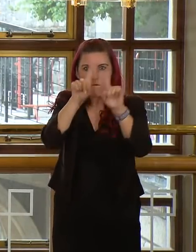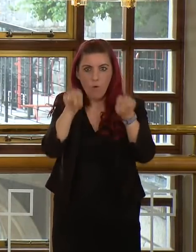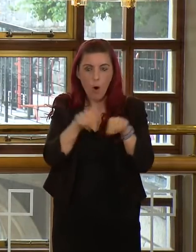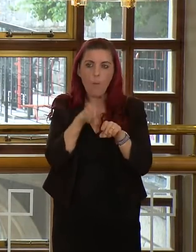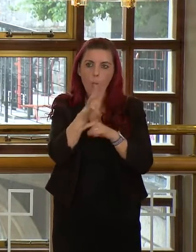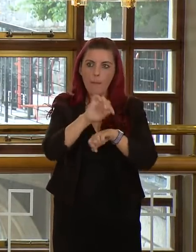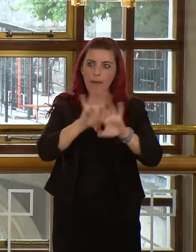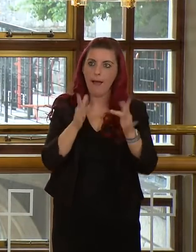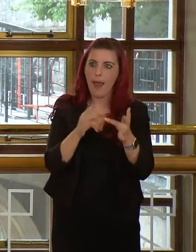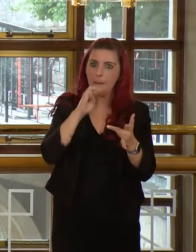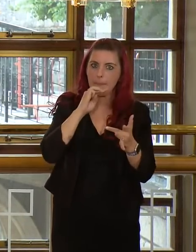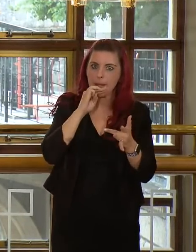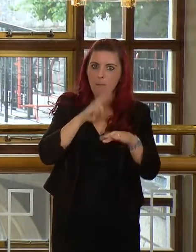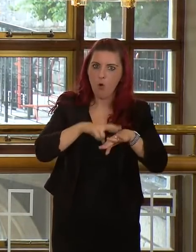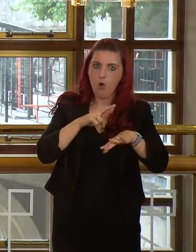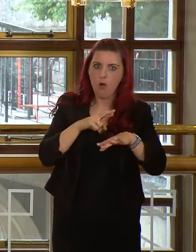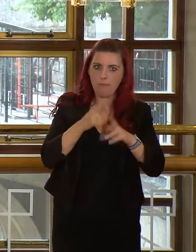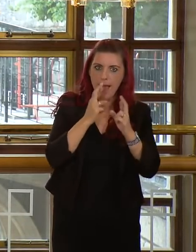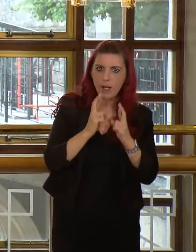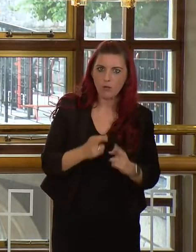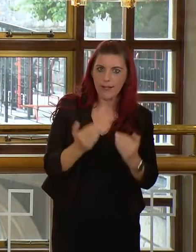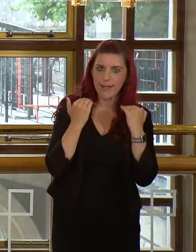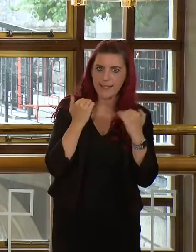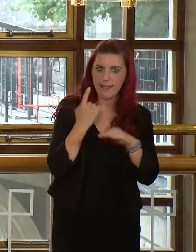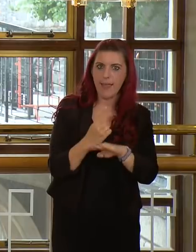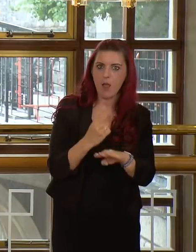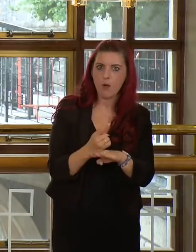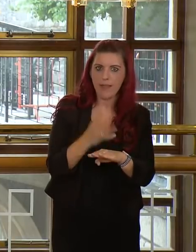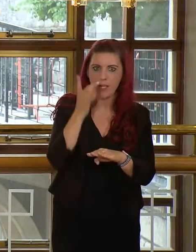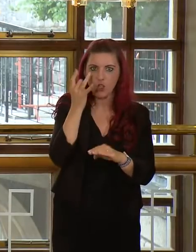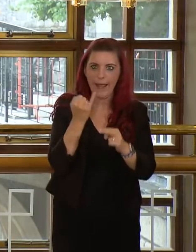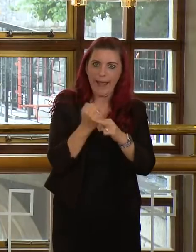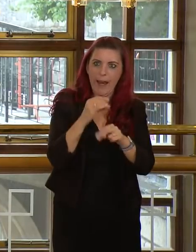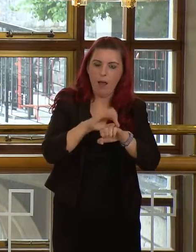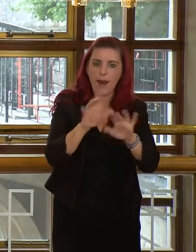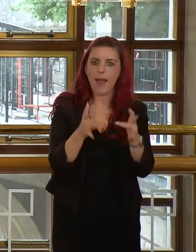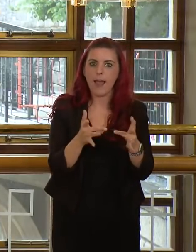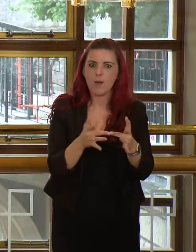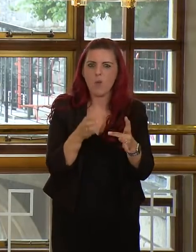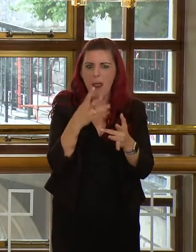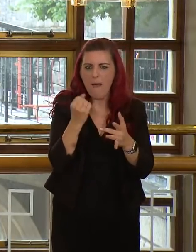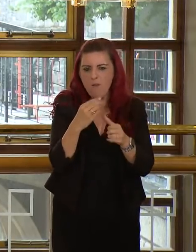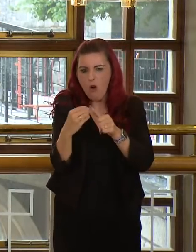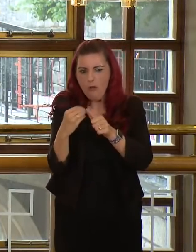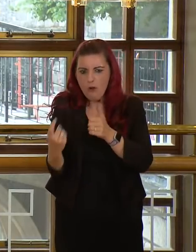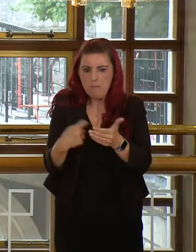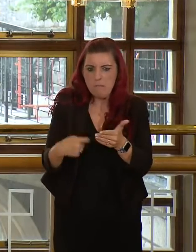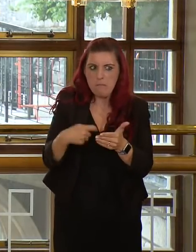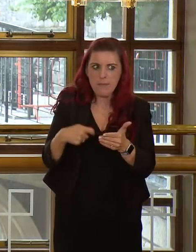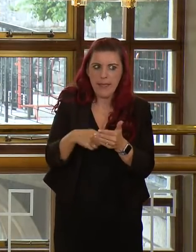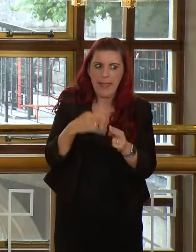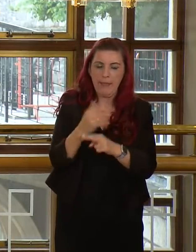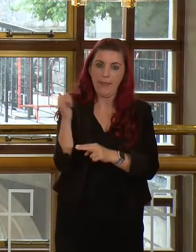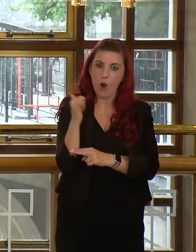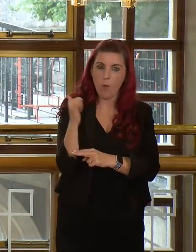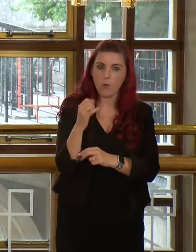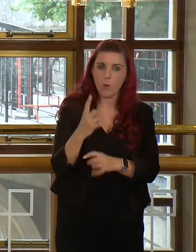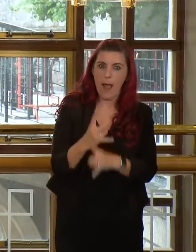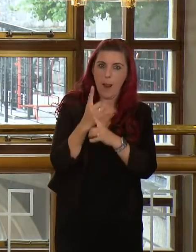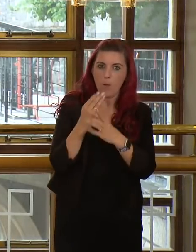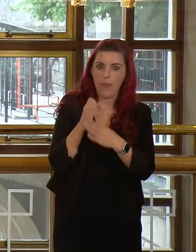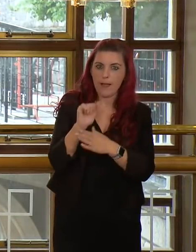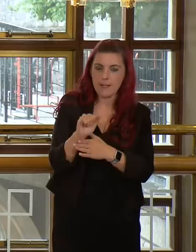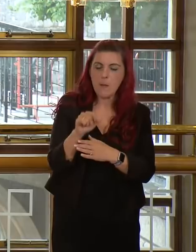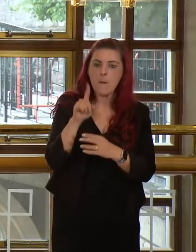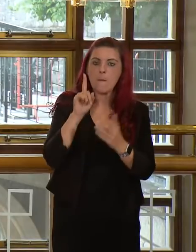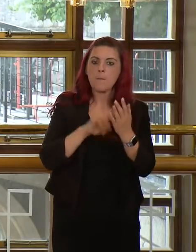accurate data from people, that they fill it in as they check in online. A couple of other changes in the airports as well. And then